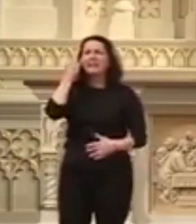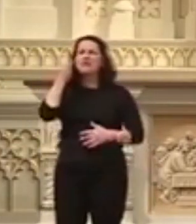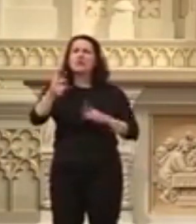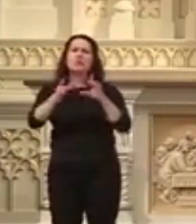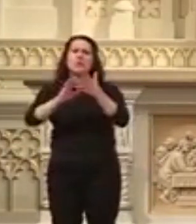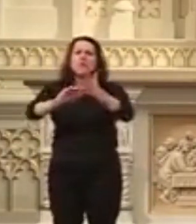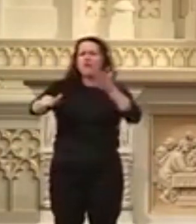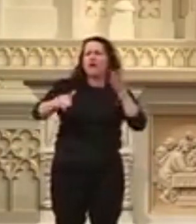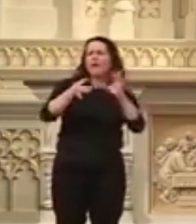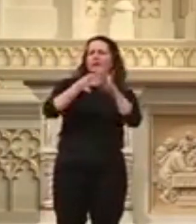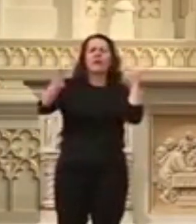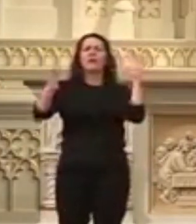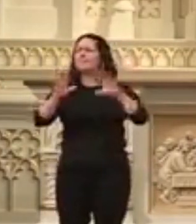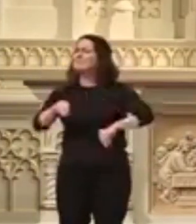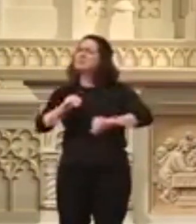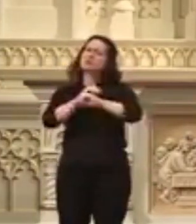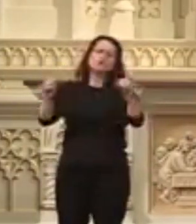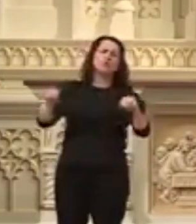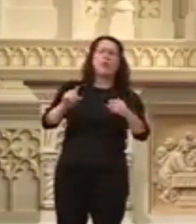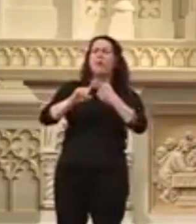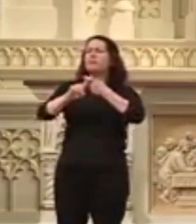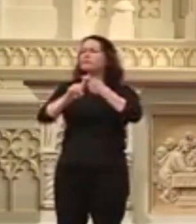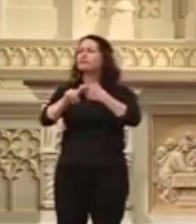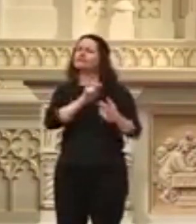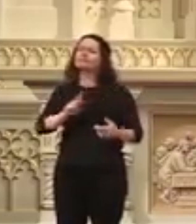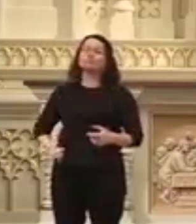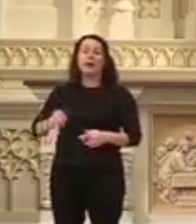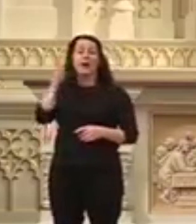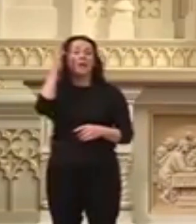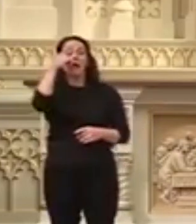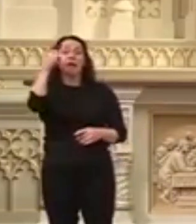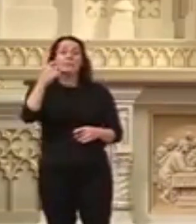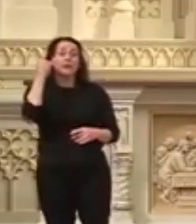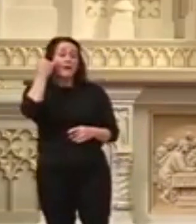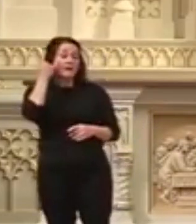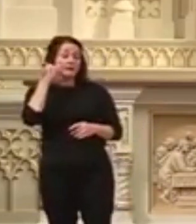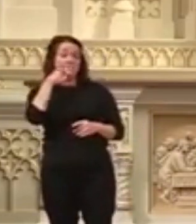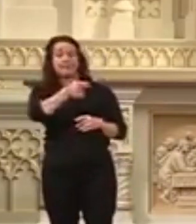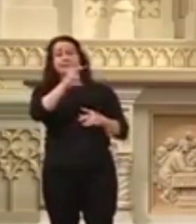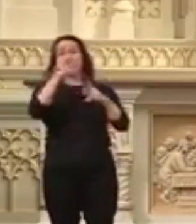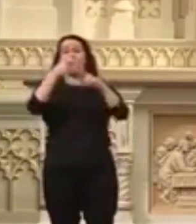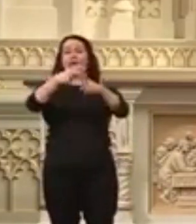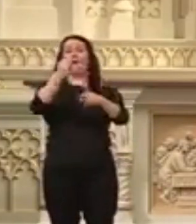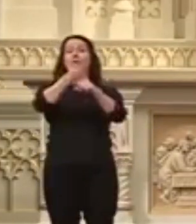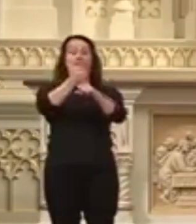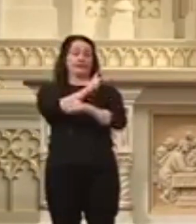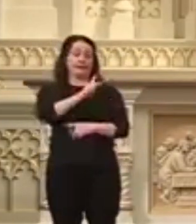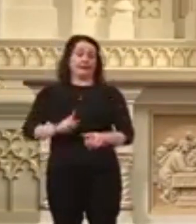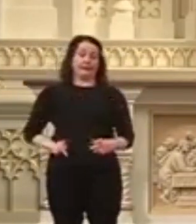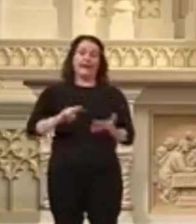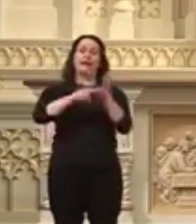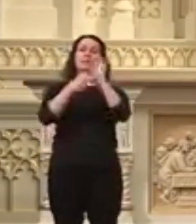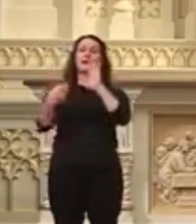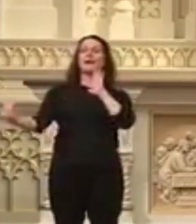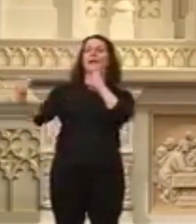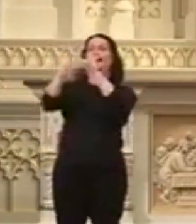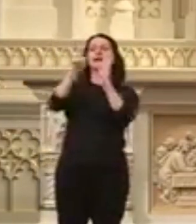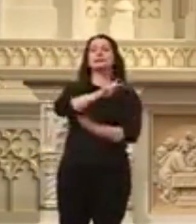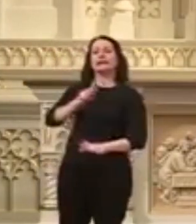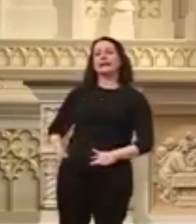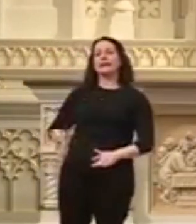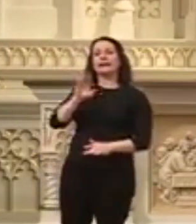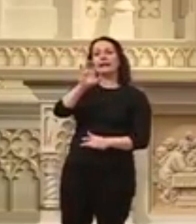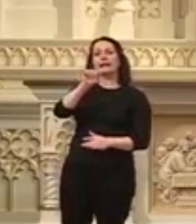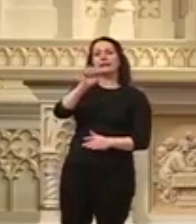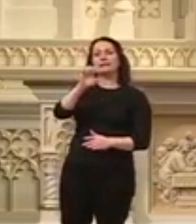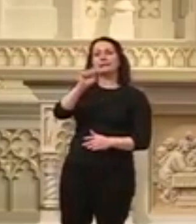Caesar. Everyone who makes himself a king opposes Caesar. When Pilate heard these